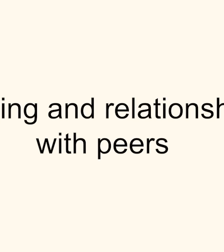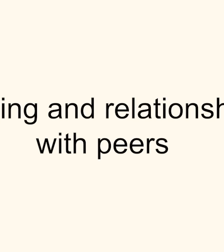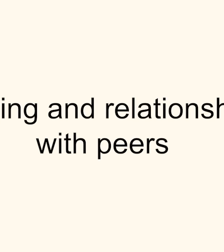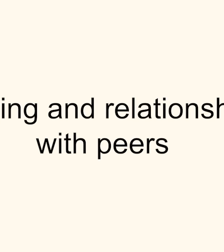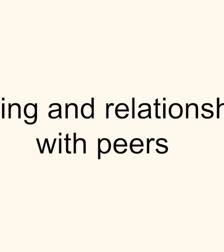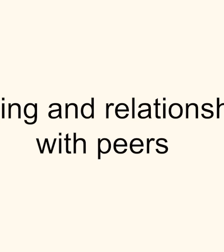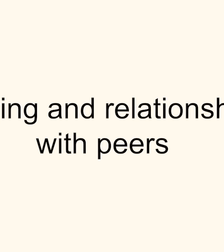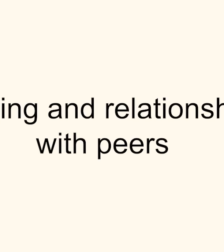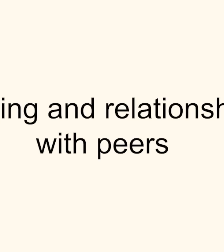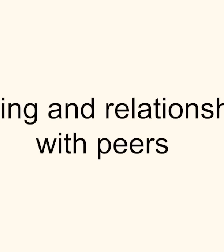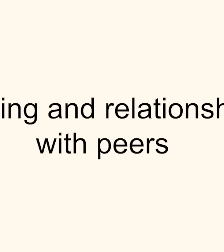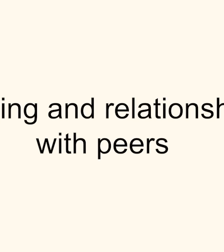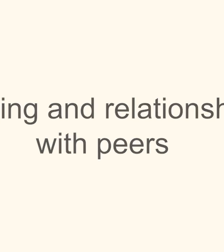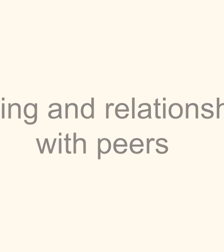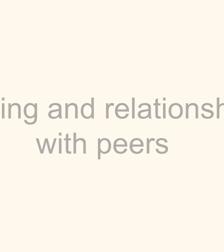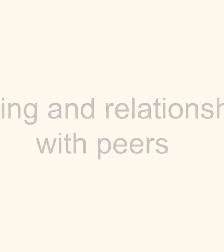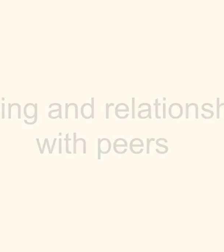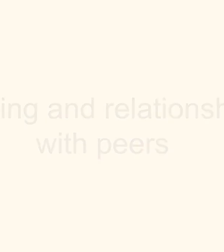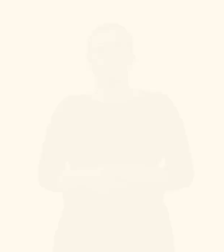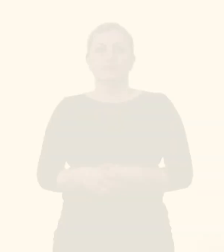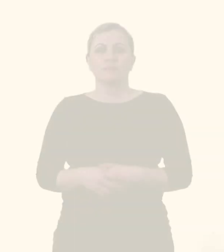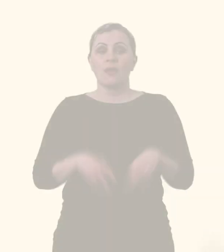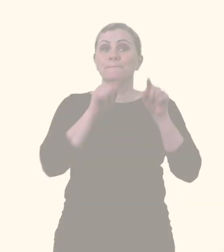Bullying and relationships with peers.